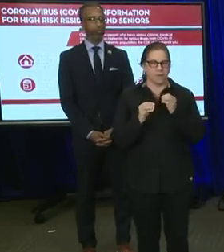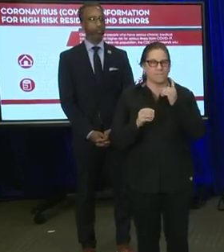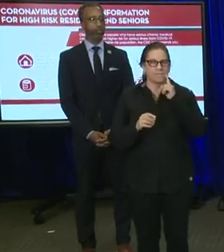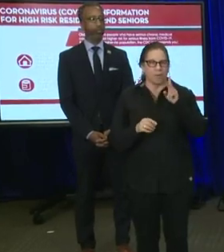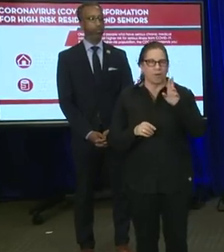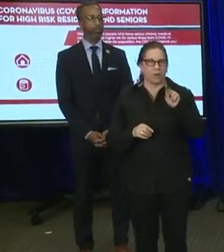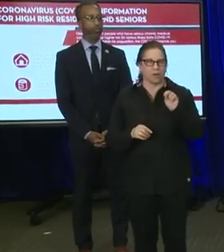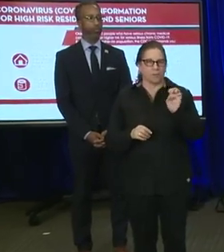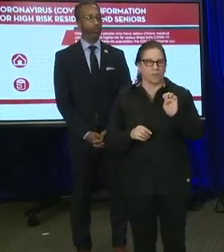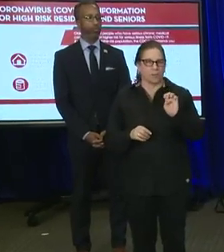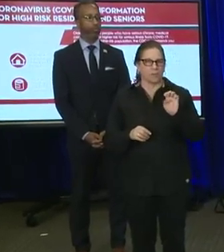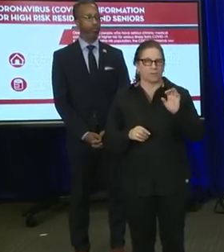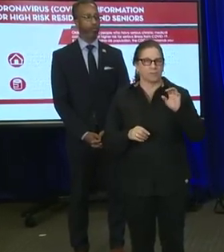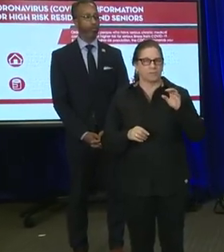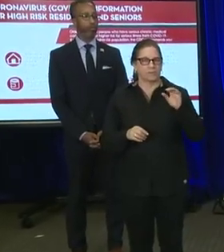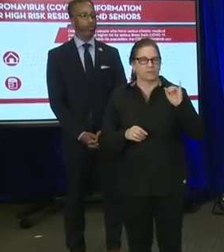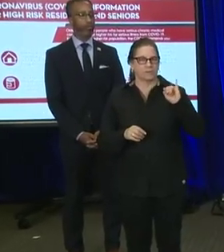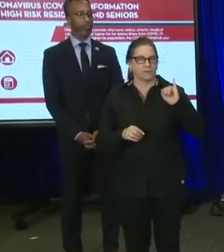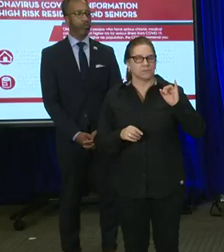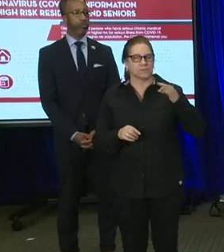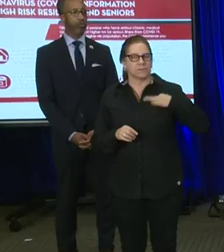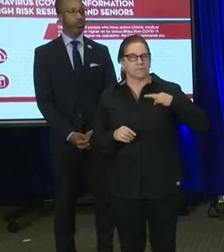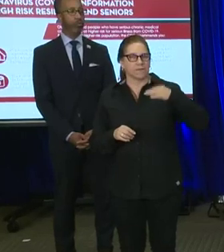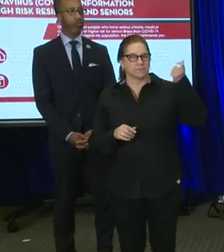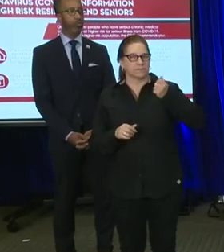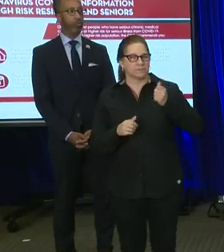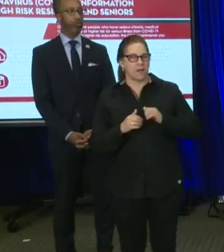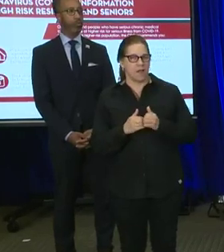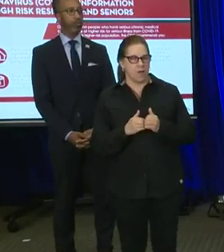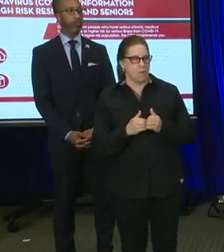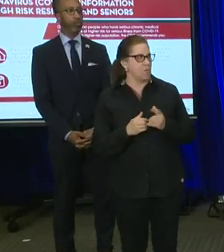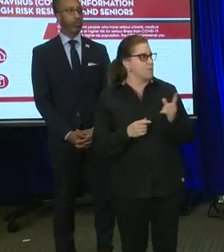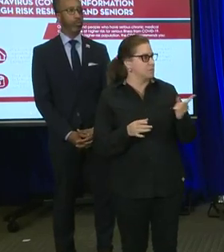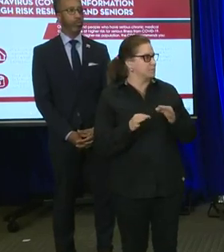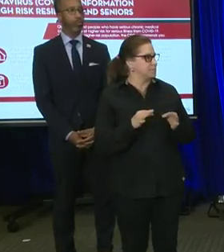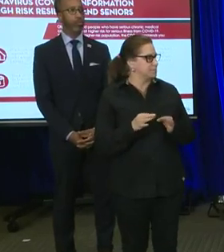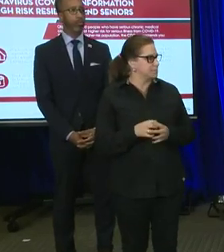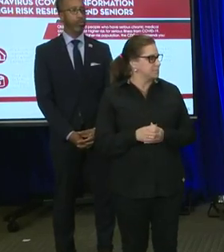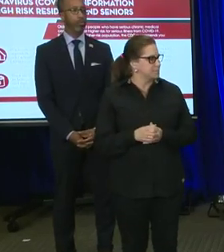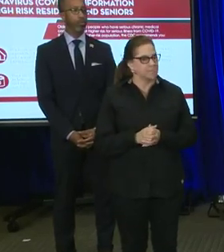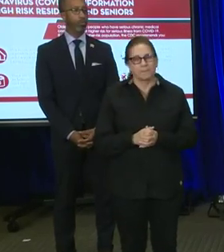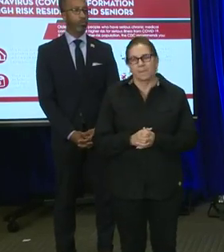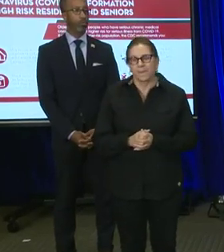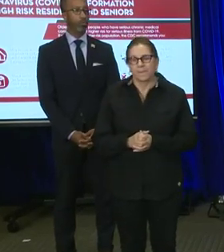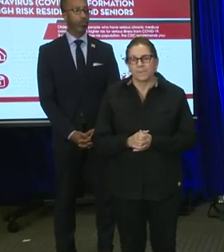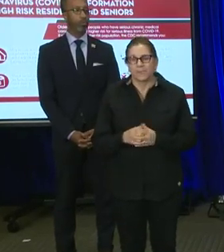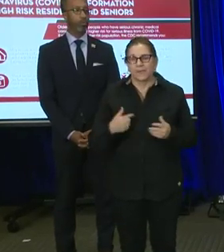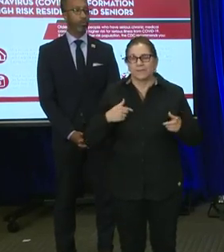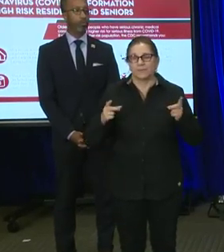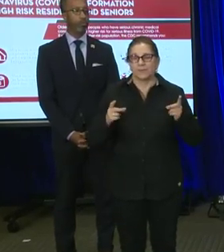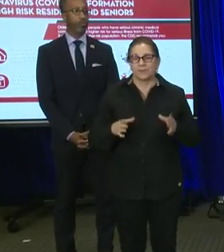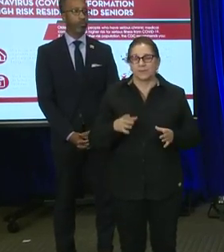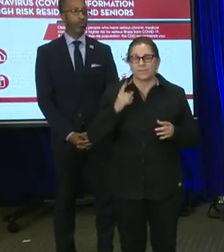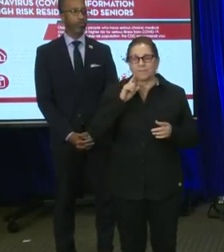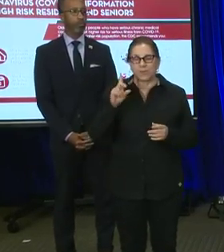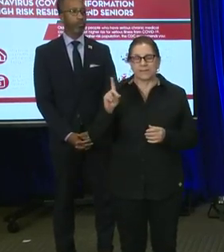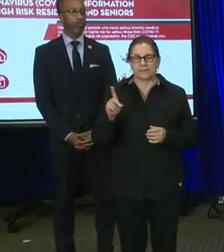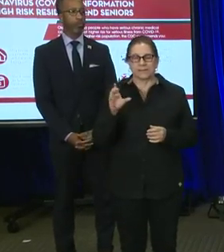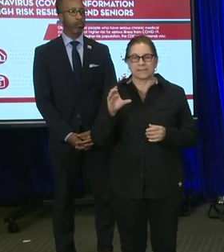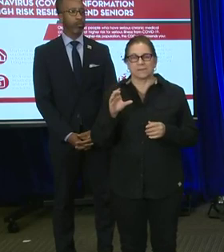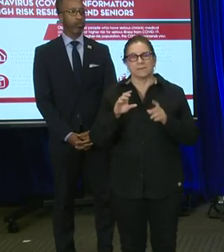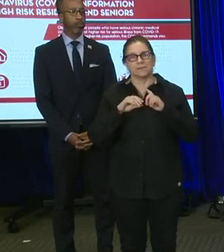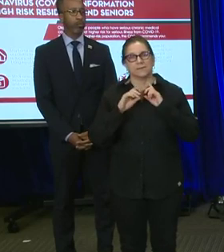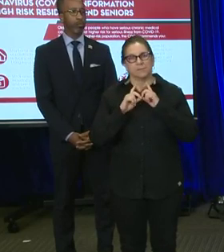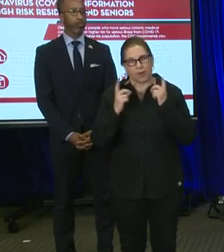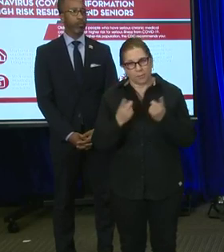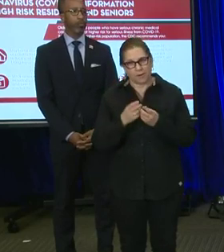Thank you, Deputy Mayor Falchicchio. My name is Dr. Unique Morris-Hughes, and I am the Director of the D.C. Department of Employment Services. And I want to thank